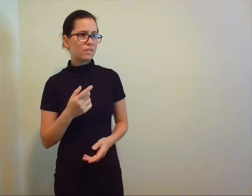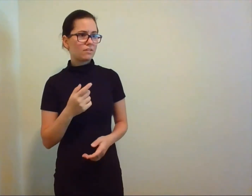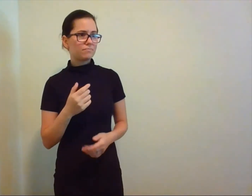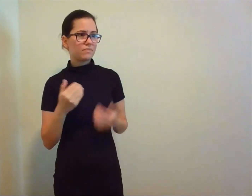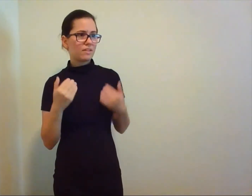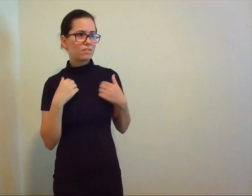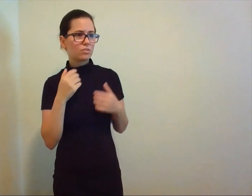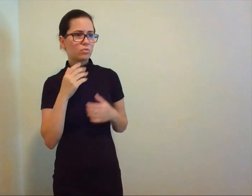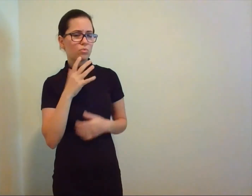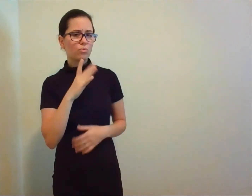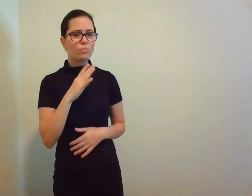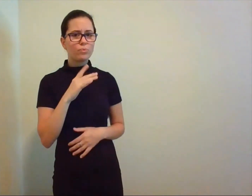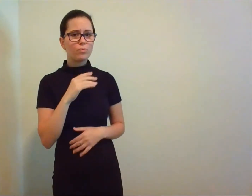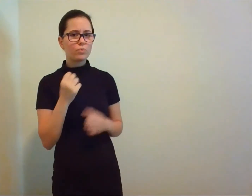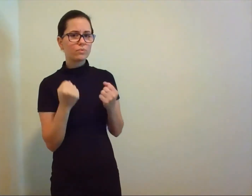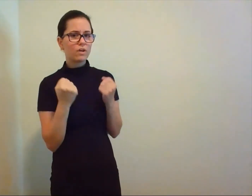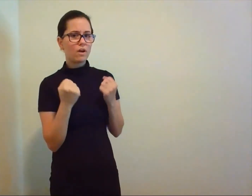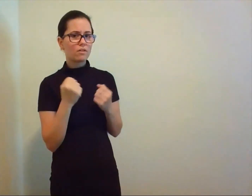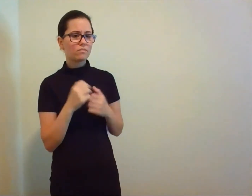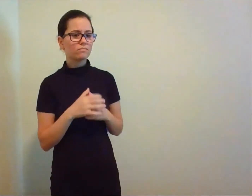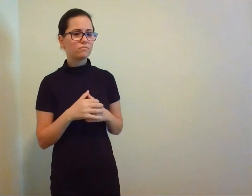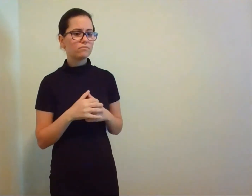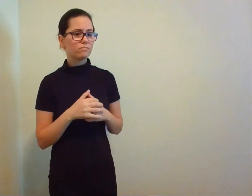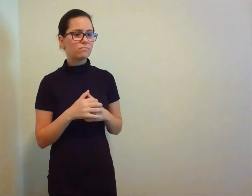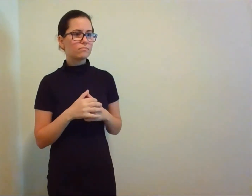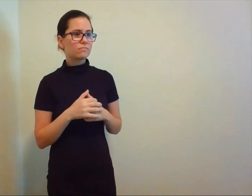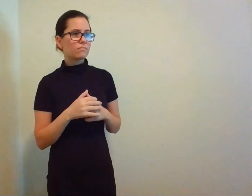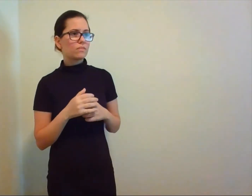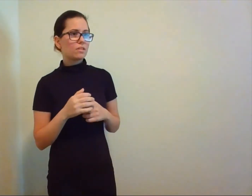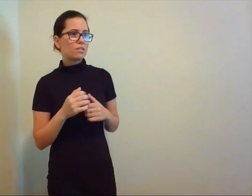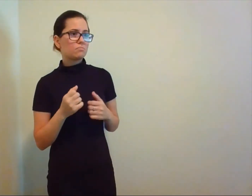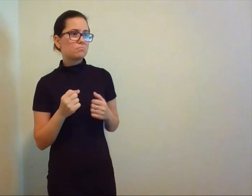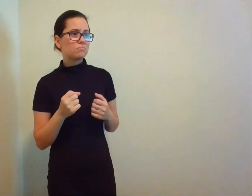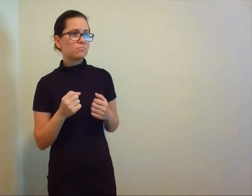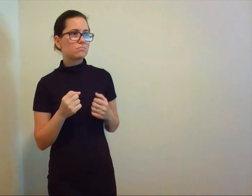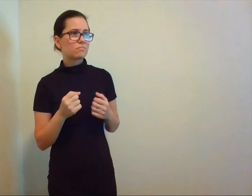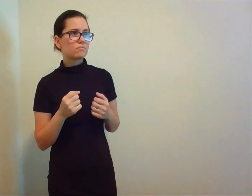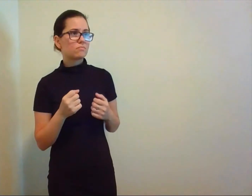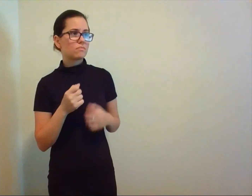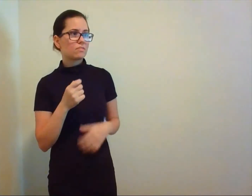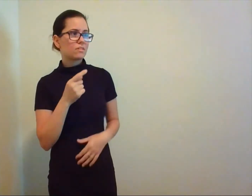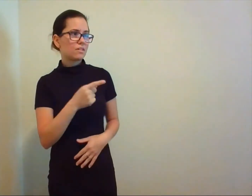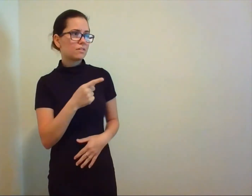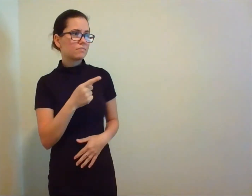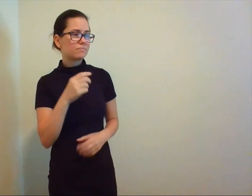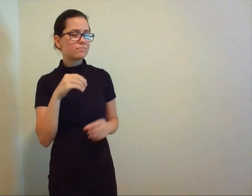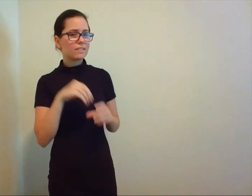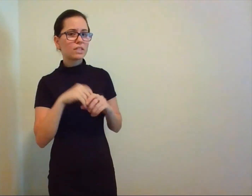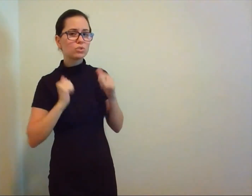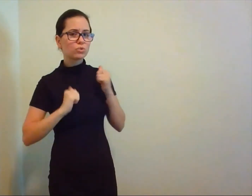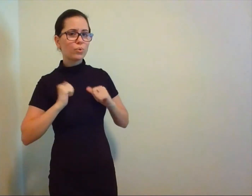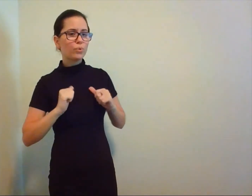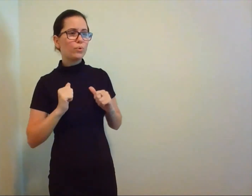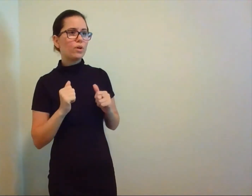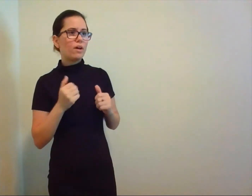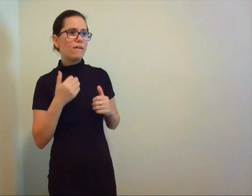like a stand-up. Somebody was filming him, and he spouted some racial epithets. Yeah, so like as bad as it